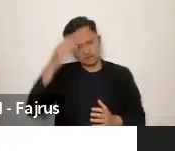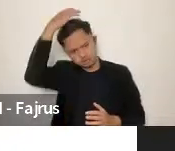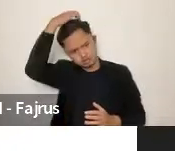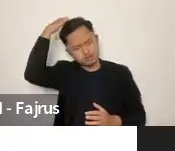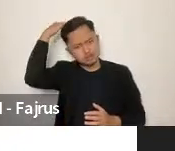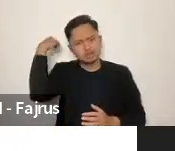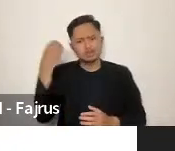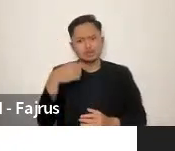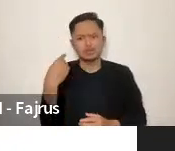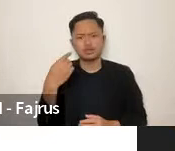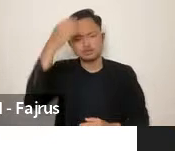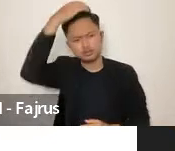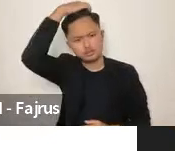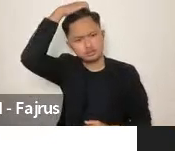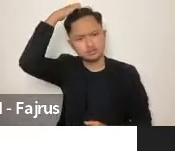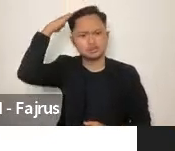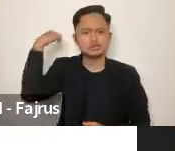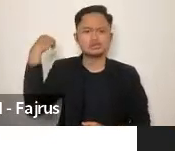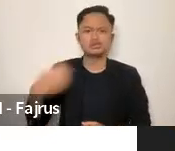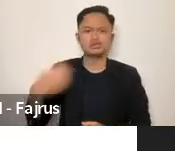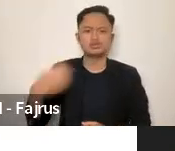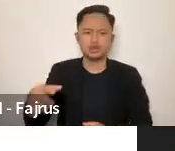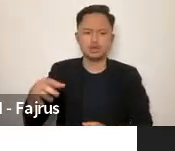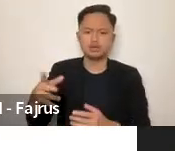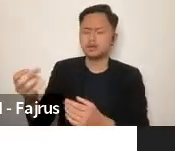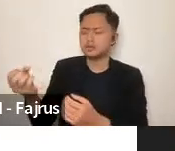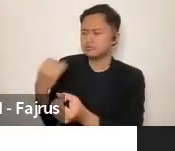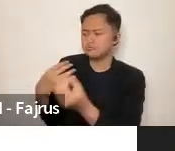Azhar and Fatia Maulidianti, who has